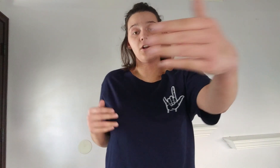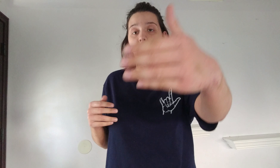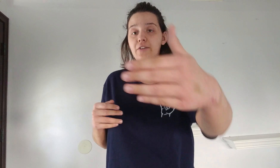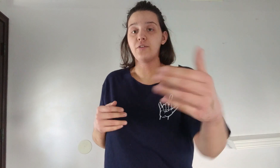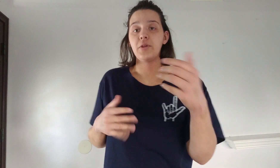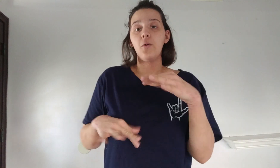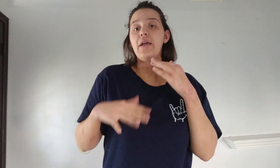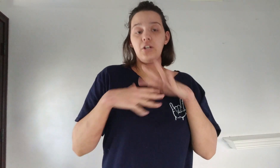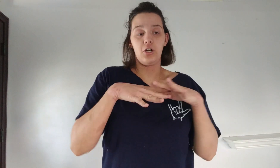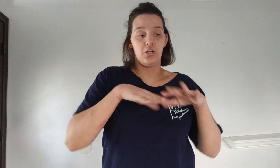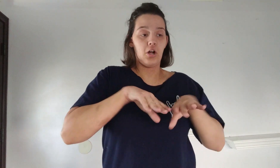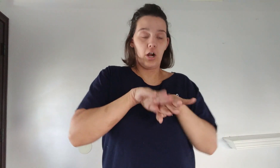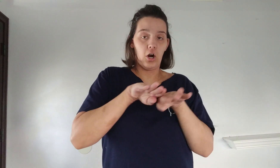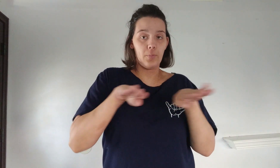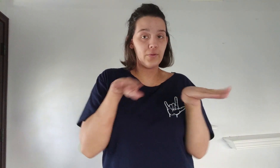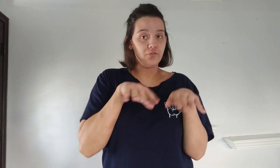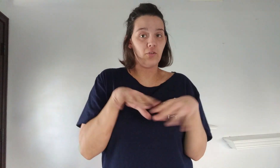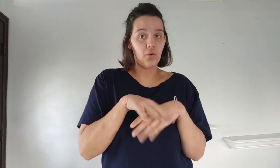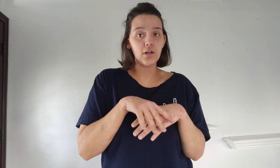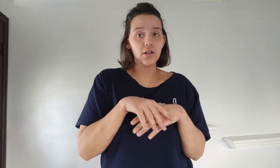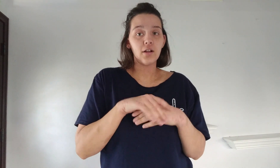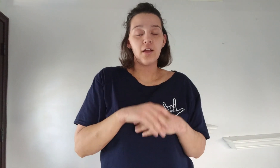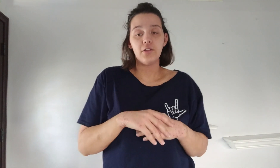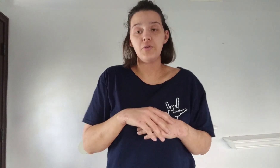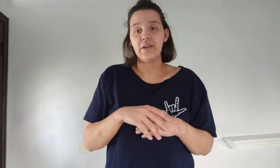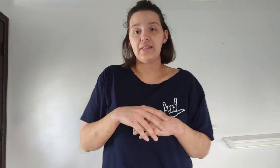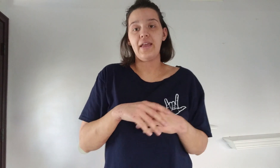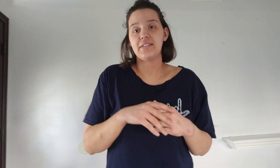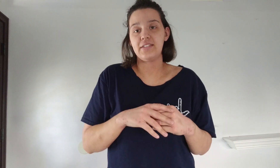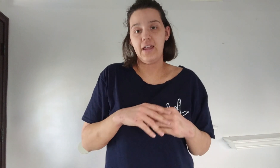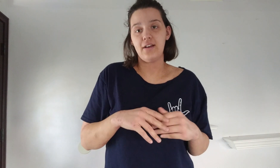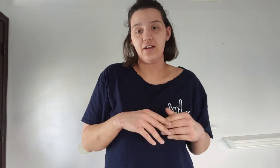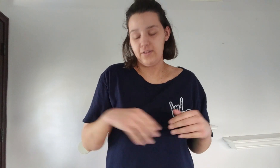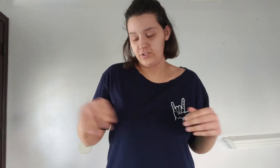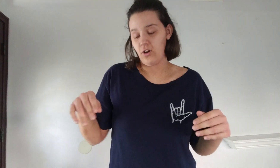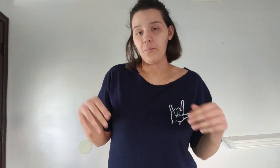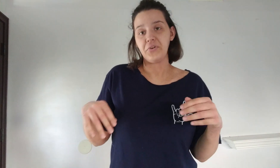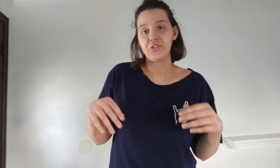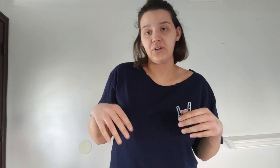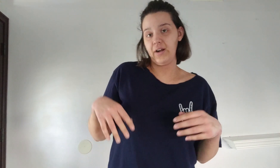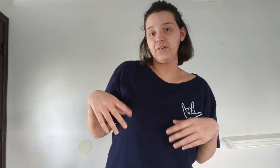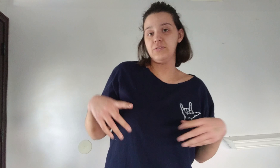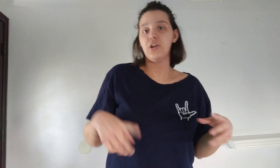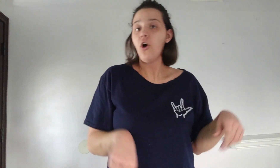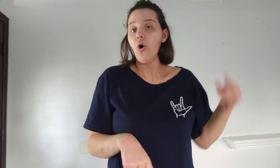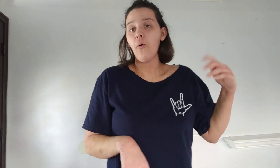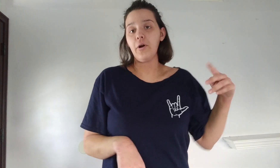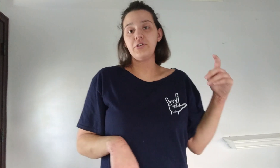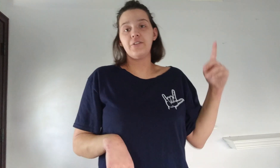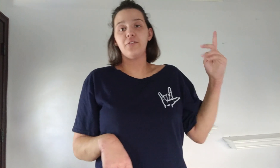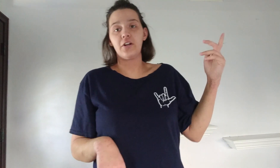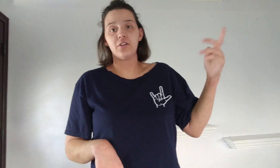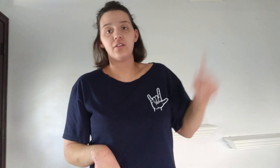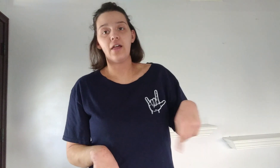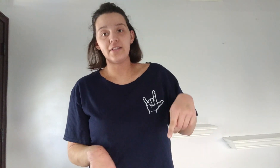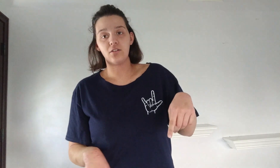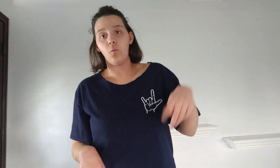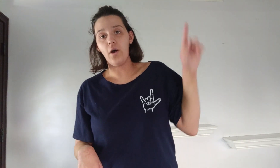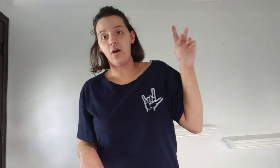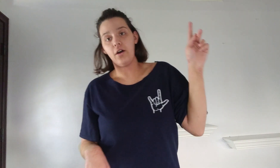away from you and you're on a carpet floor, you can like stomp on the ground, or you can flicker the lights one on and